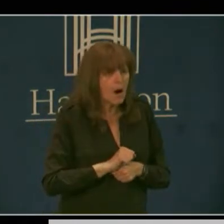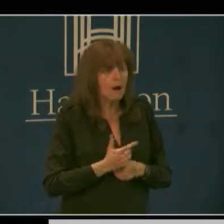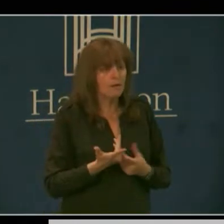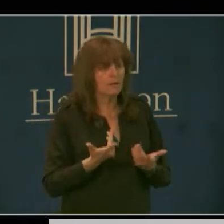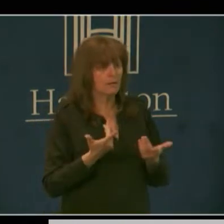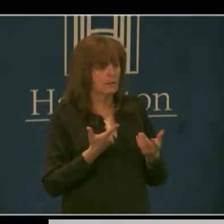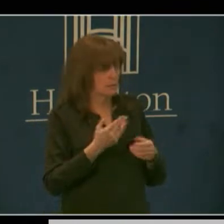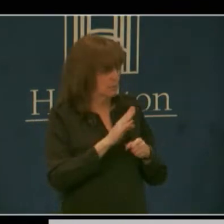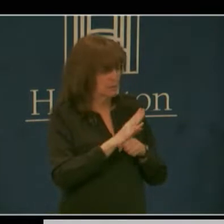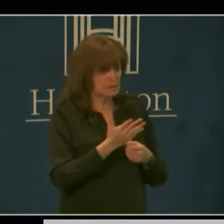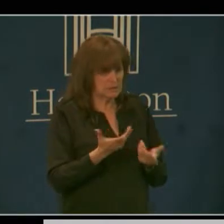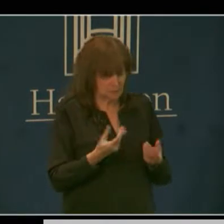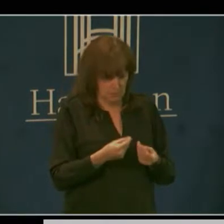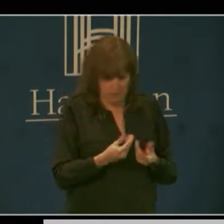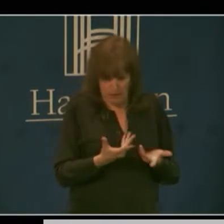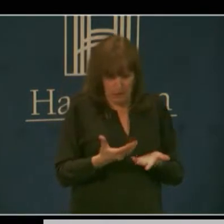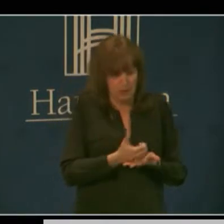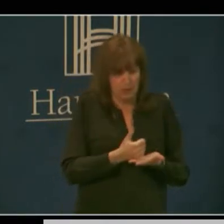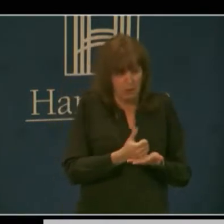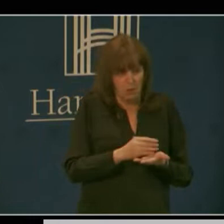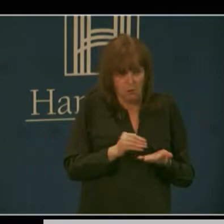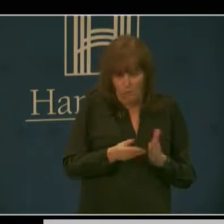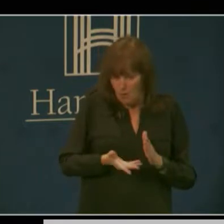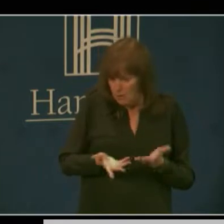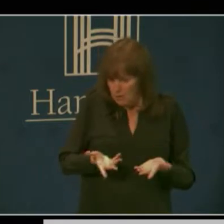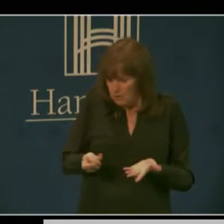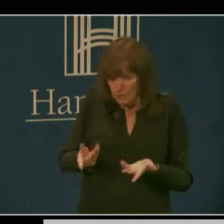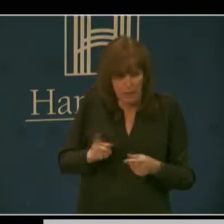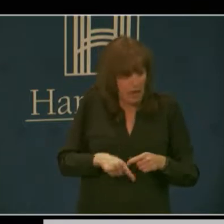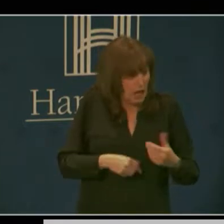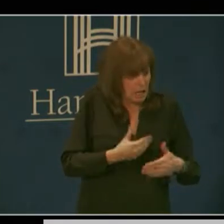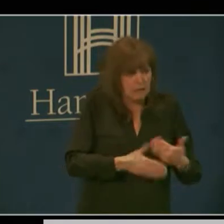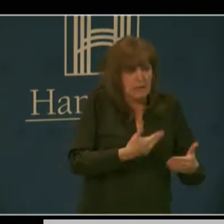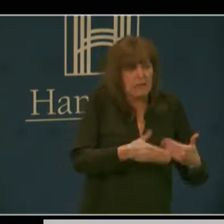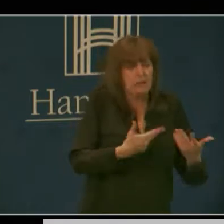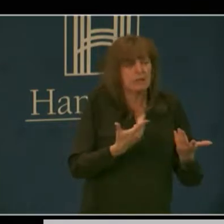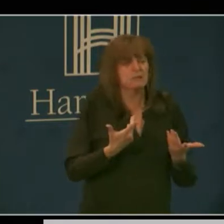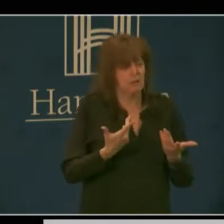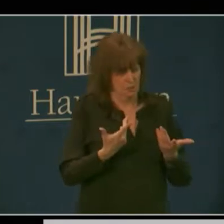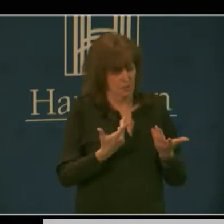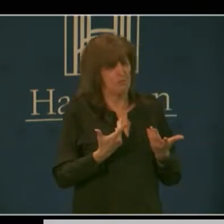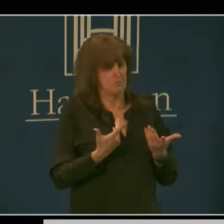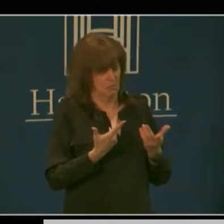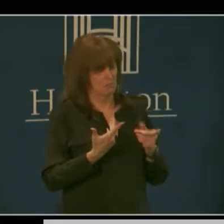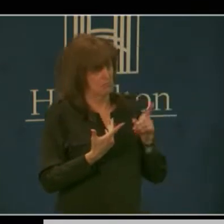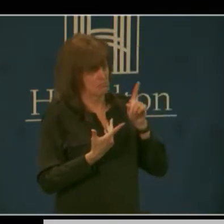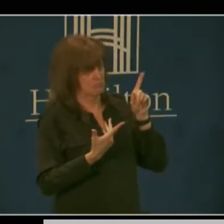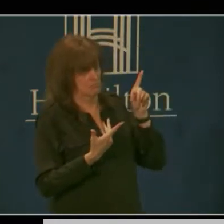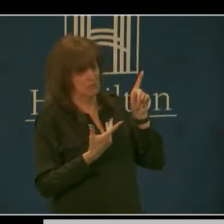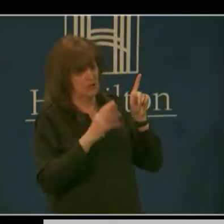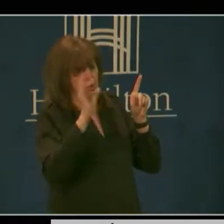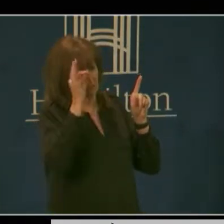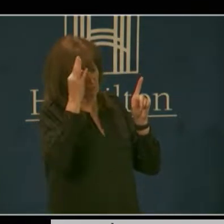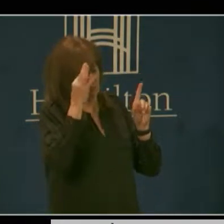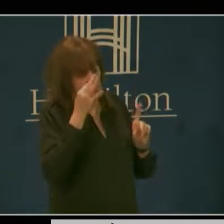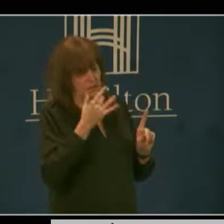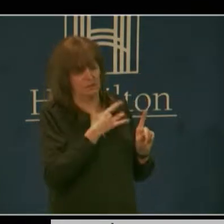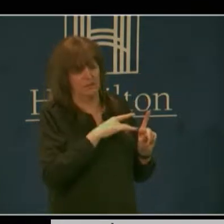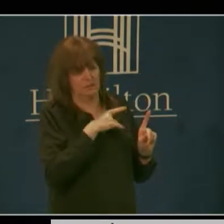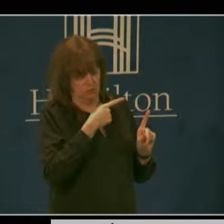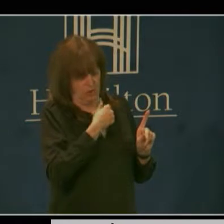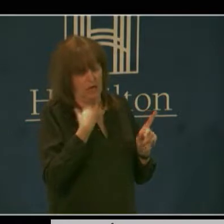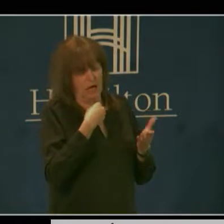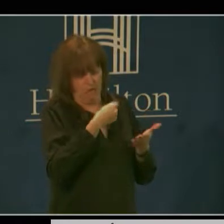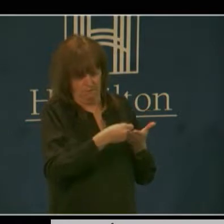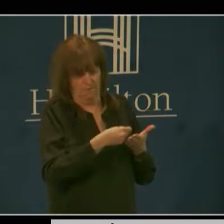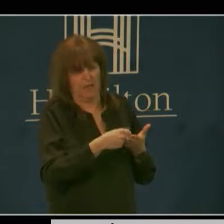going to be so critically important for both the federal and provincial government side. What our staff, what our partnership is looking at mostly